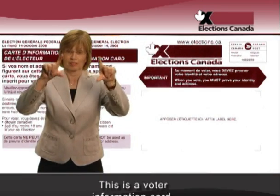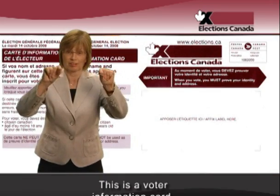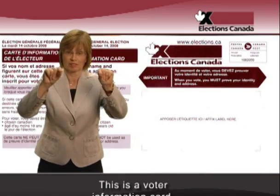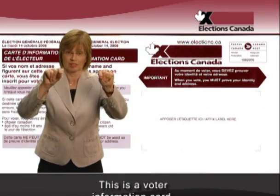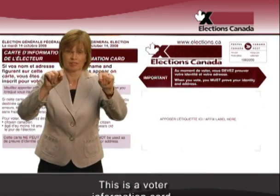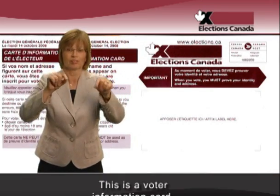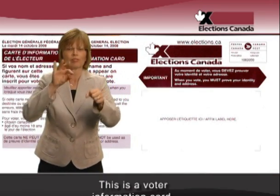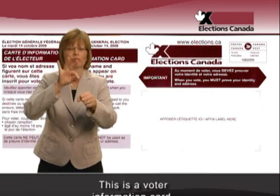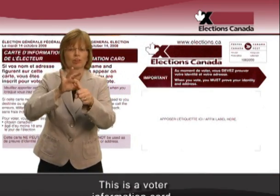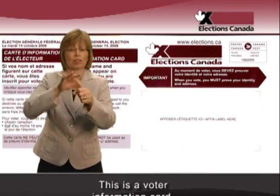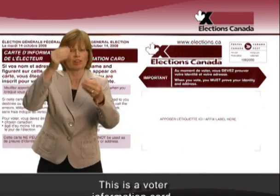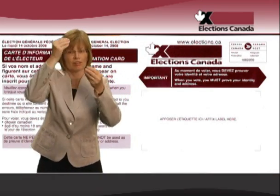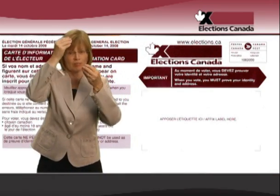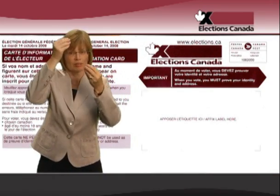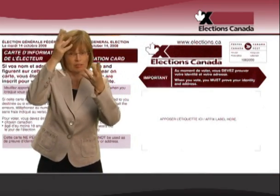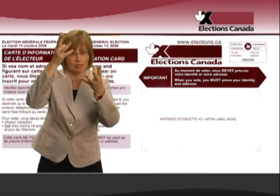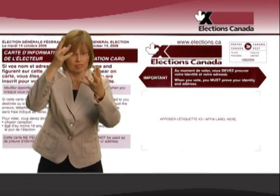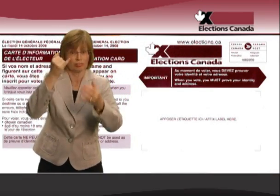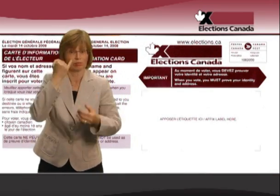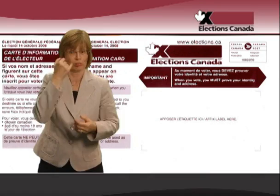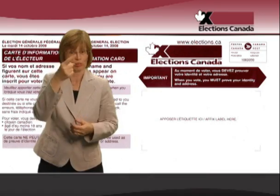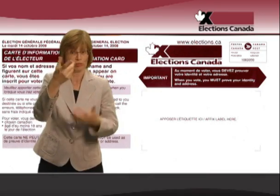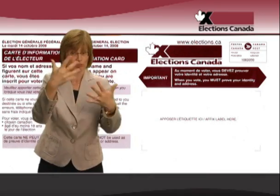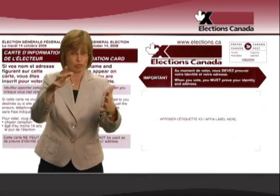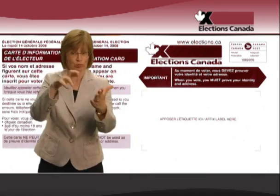This is a voter information card.